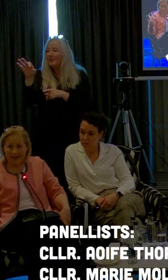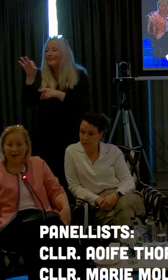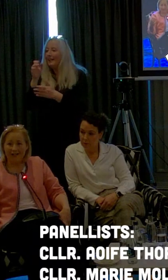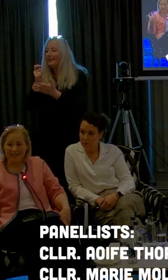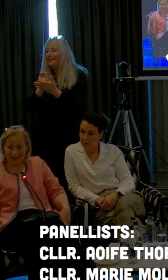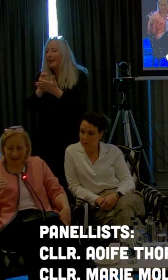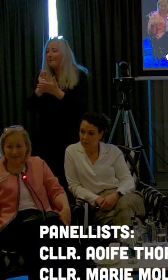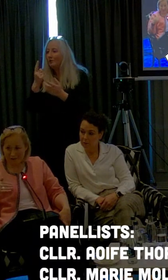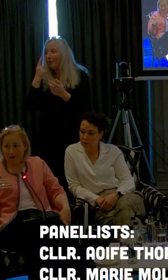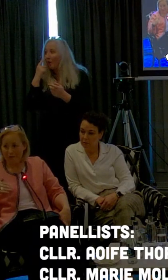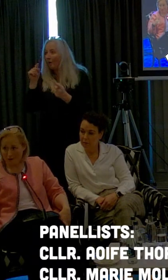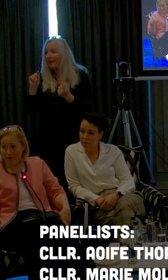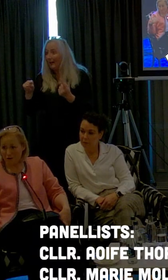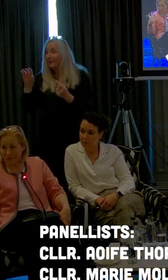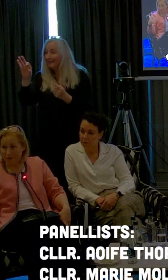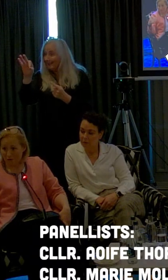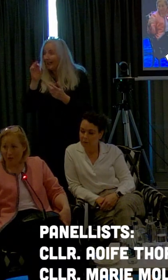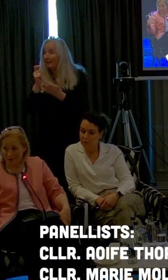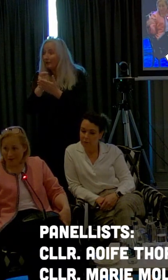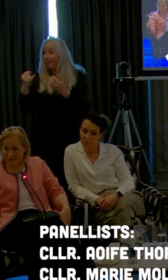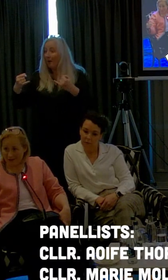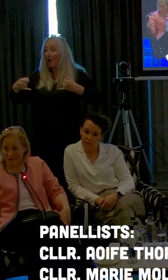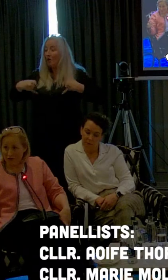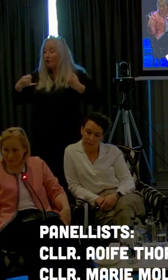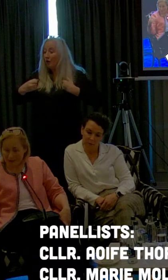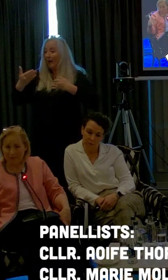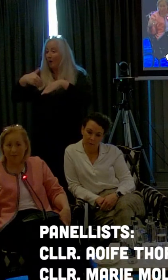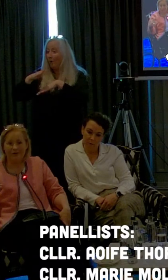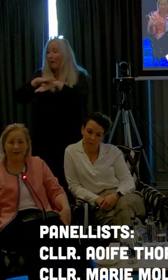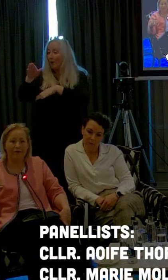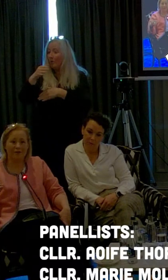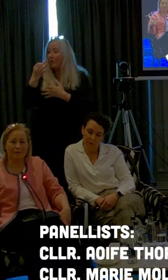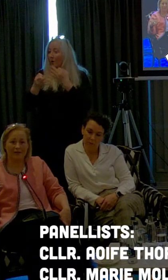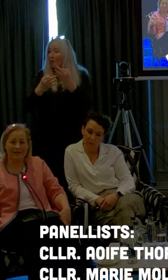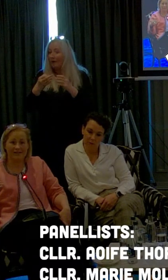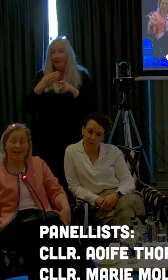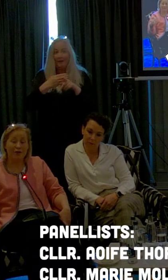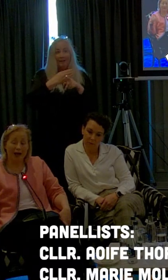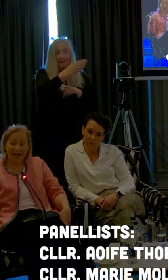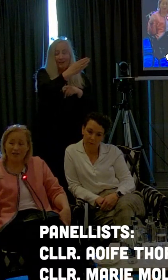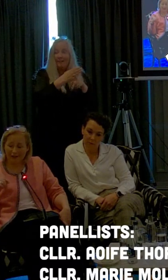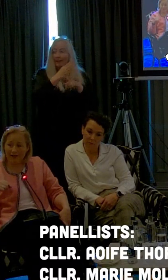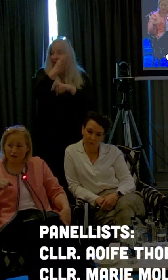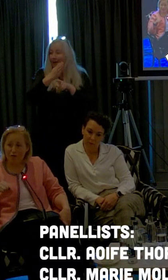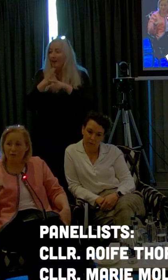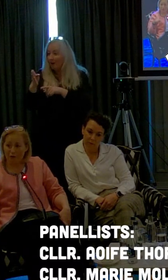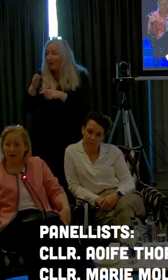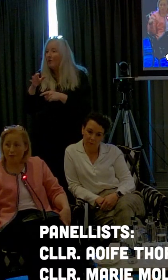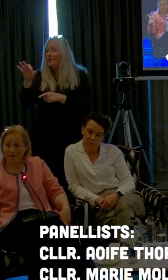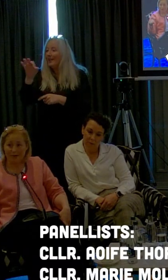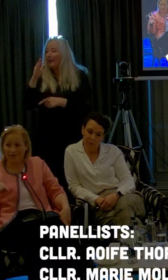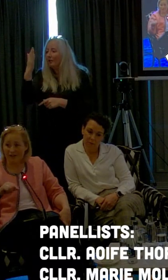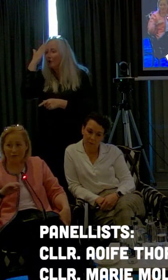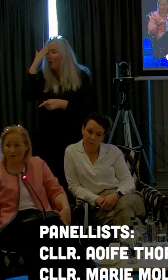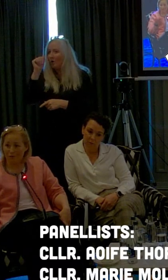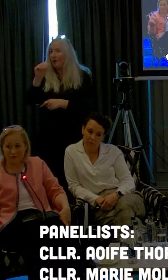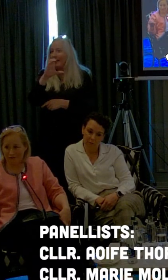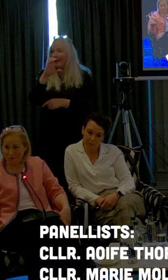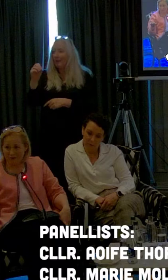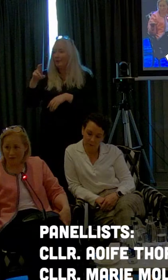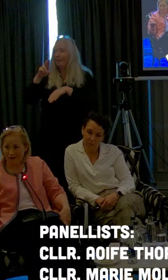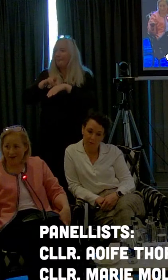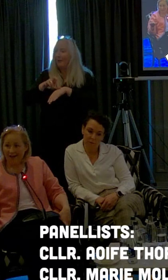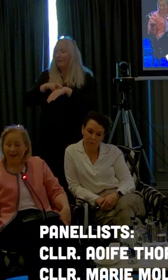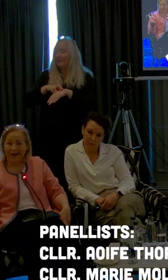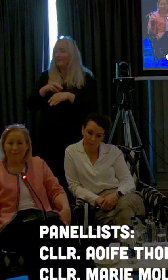even. Like, take the time to enjoy where you're going as well. You're going to meet people in incredible places. You'll actually get to know your county better than you ever would have